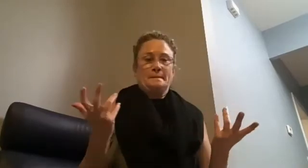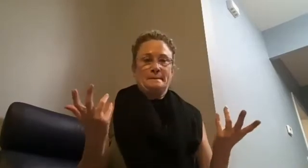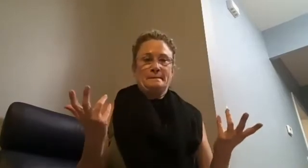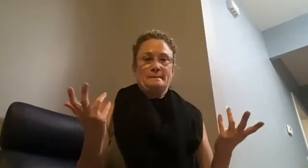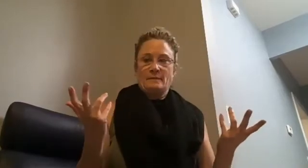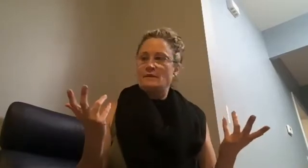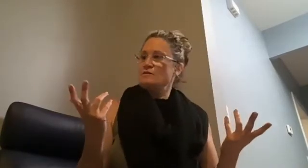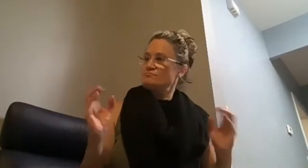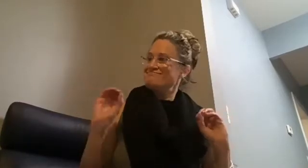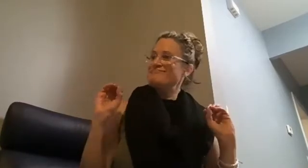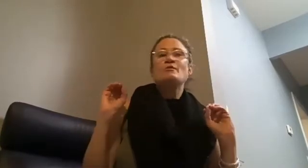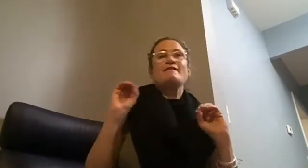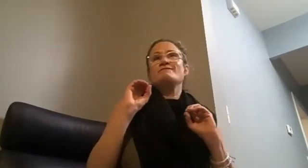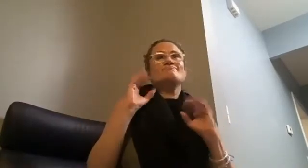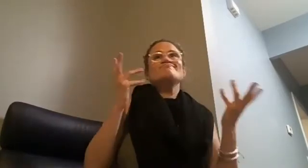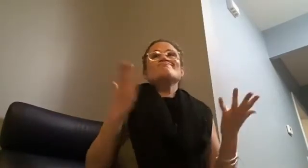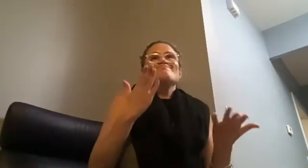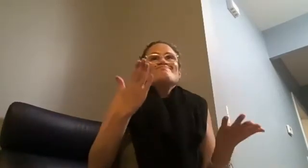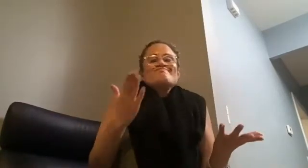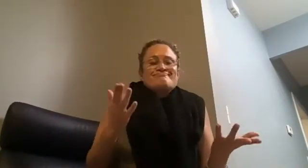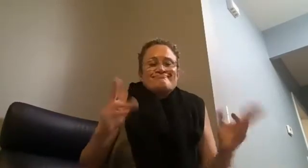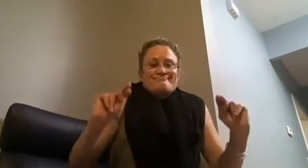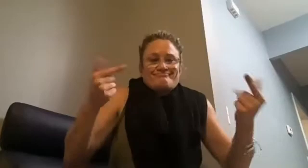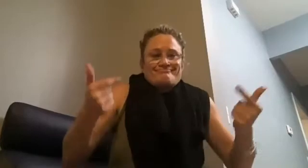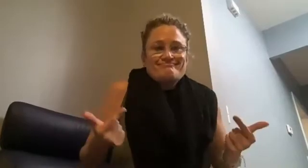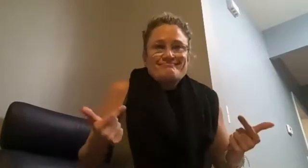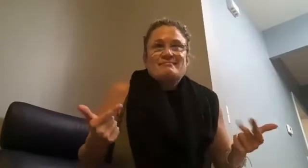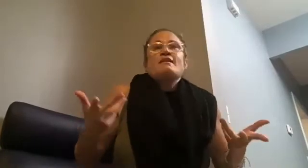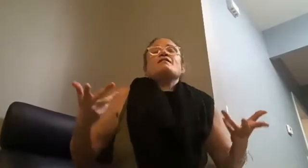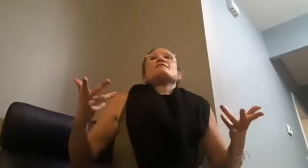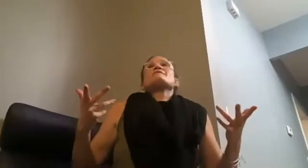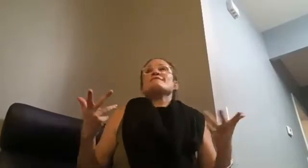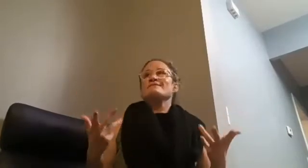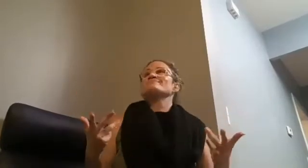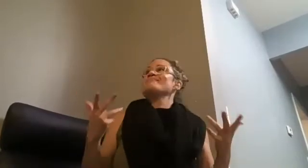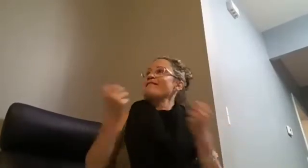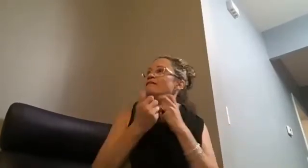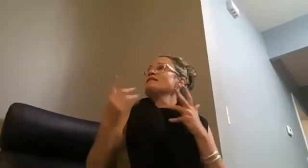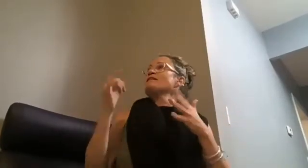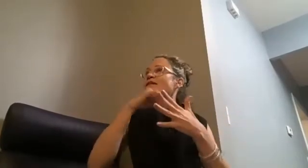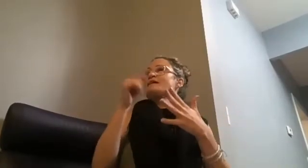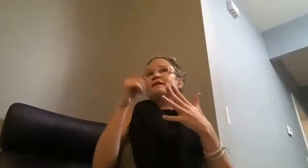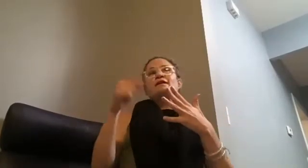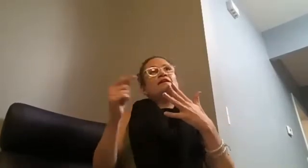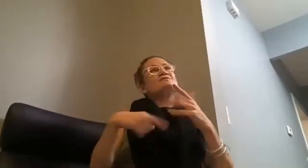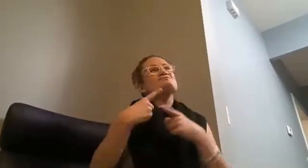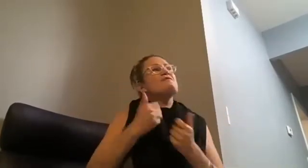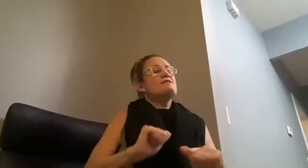no moves on your own. And lack of power was my dilemma. Everything that I tried, it was like I lacked the power to propel my life